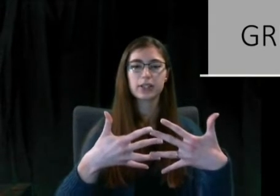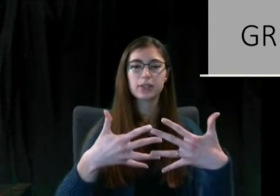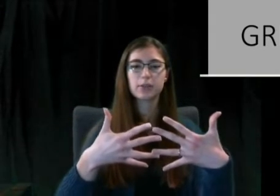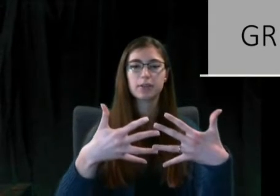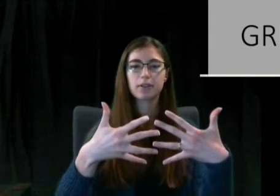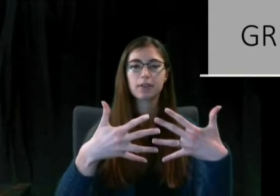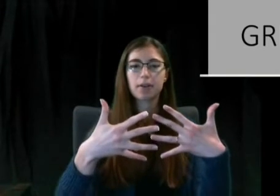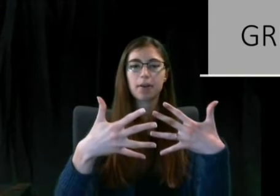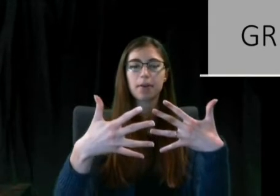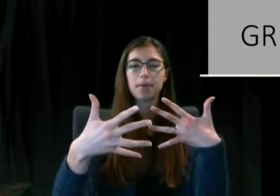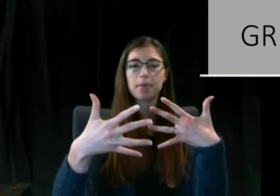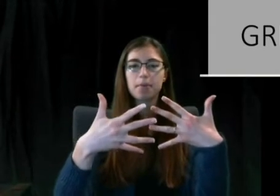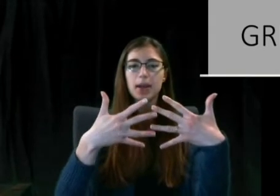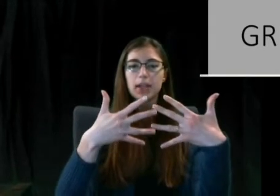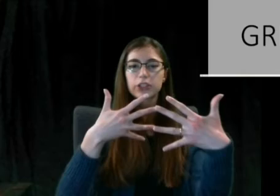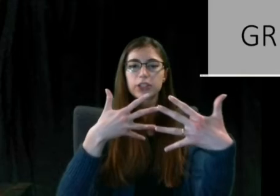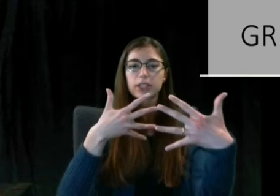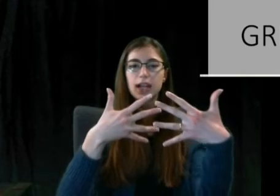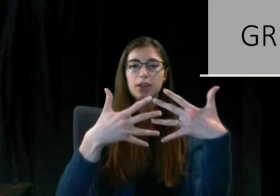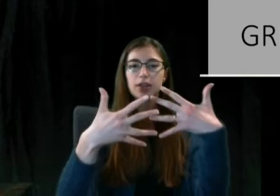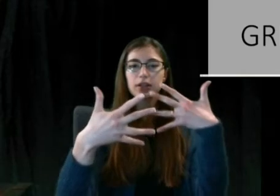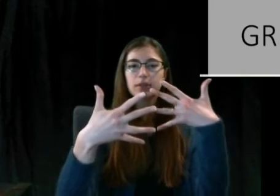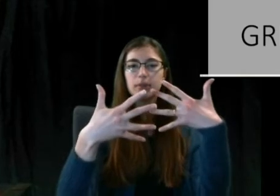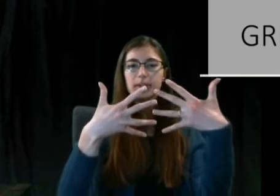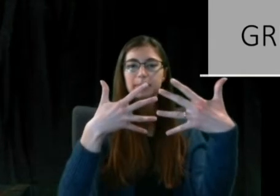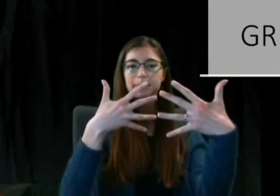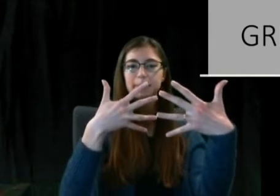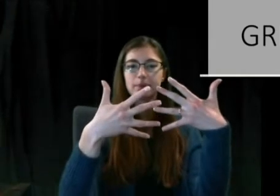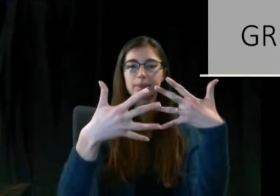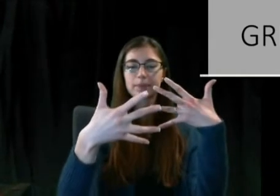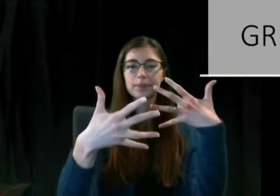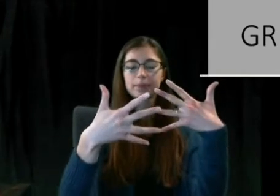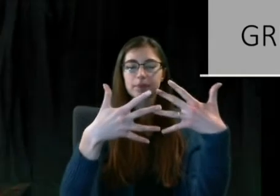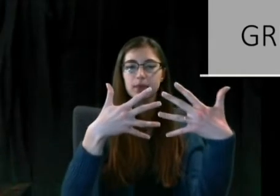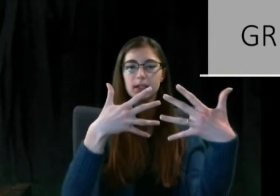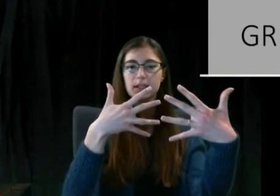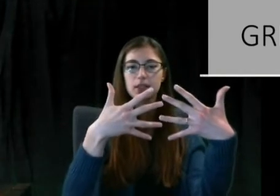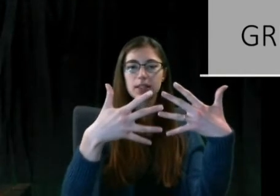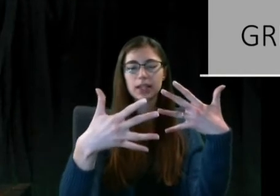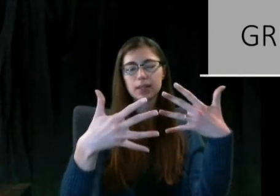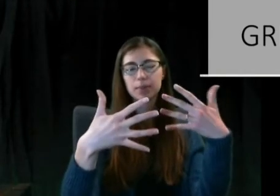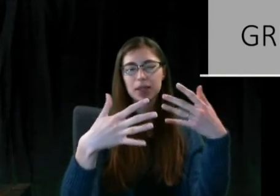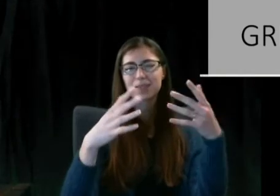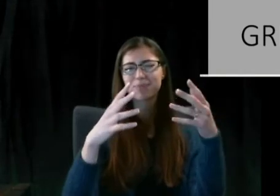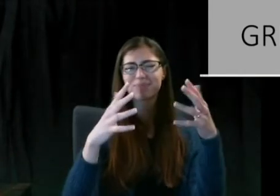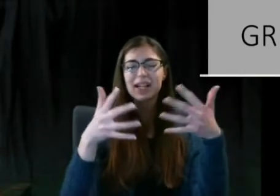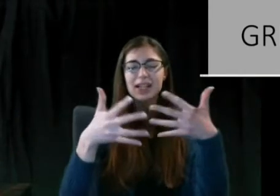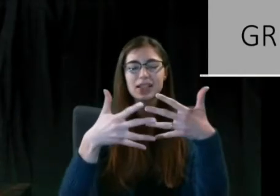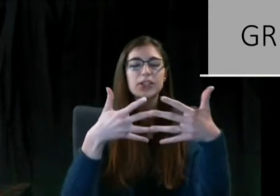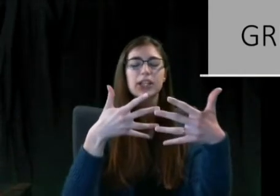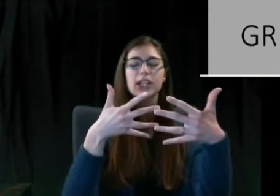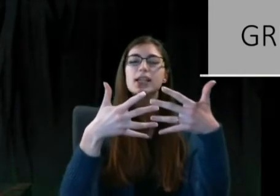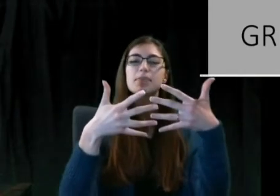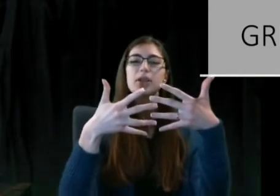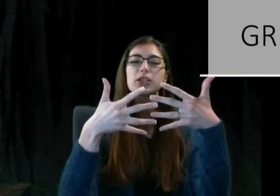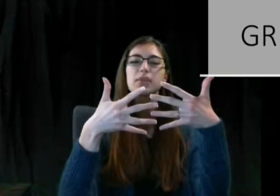to mesh together a little bit. So they're going to be not touching as much as